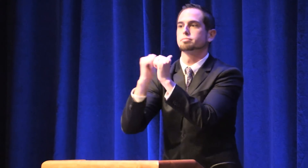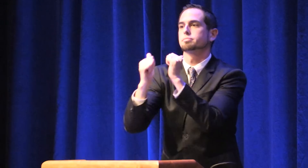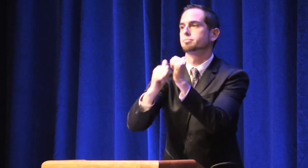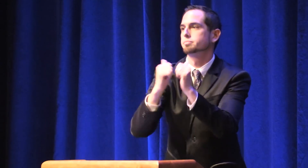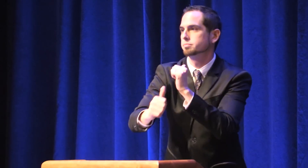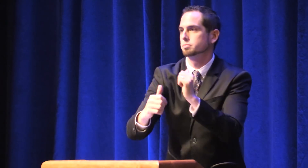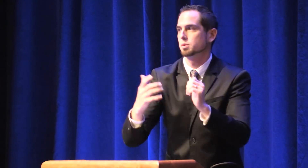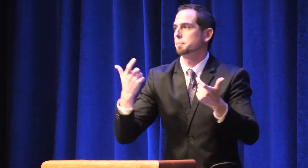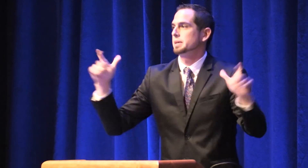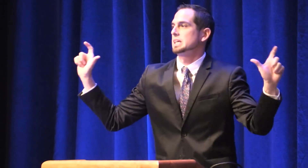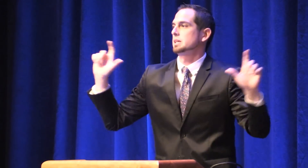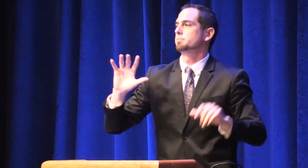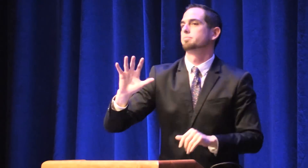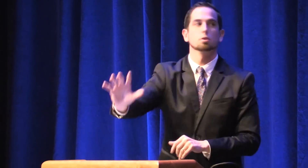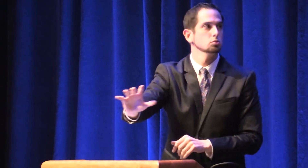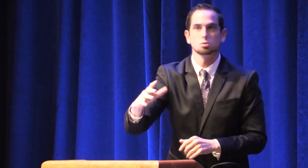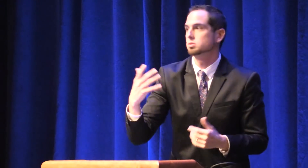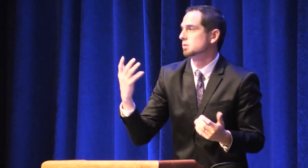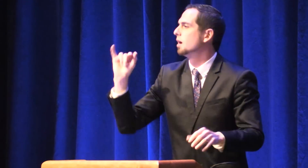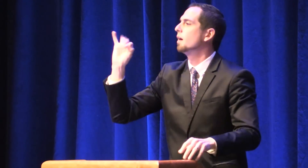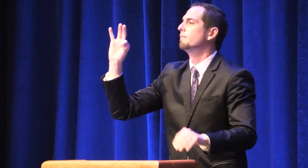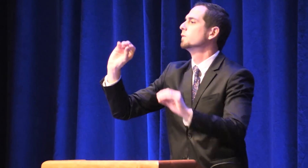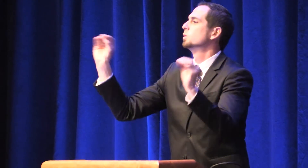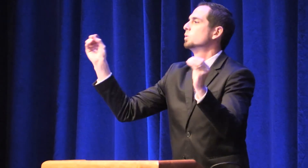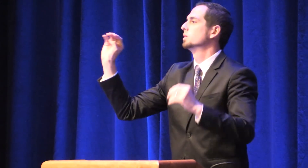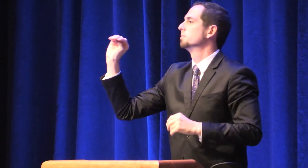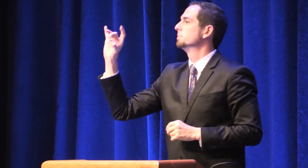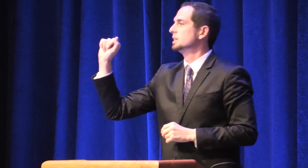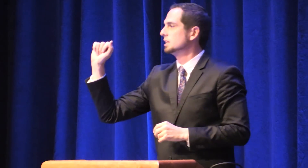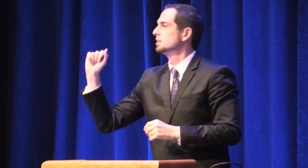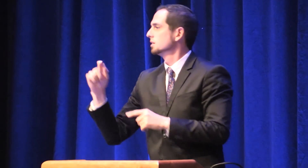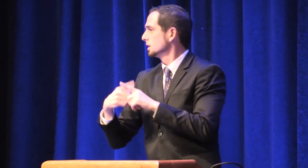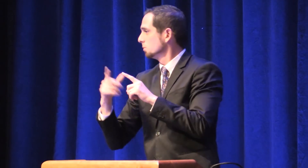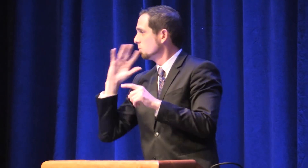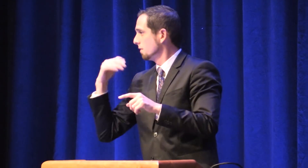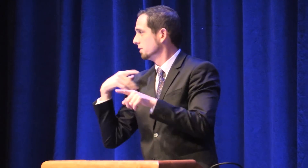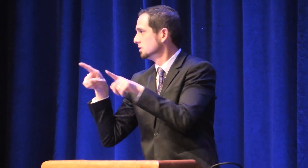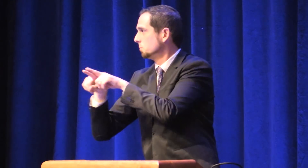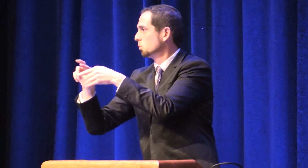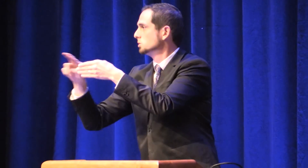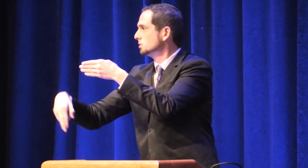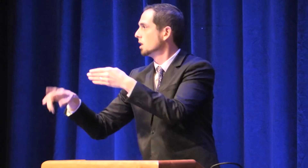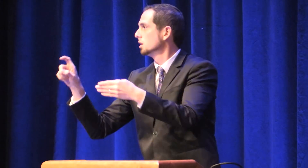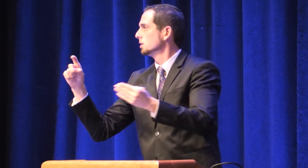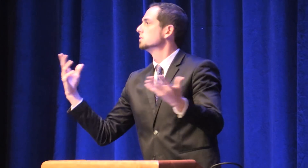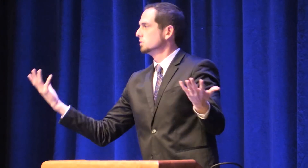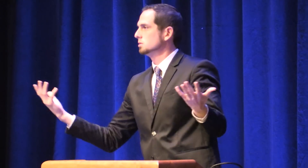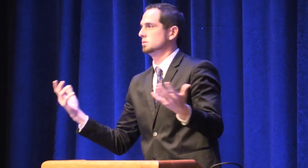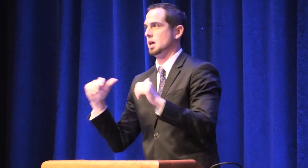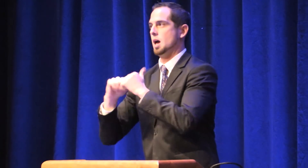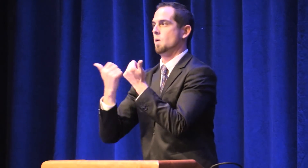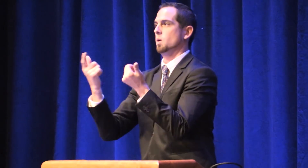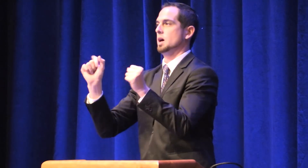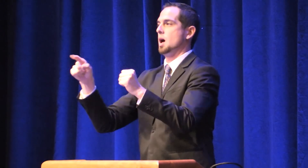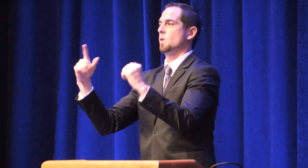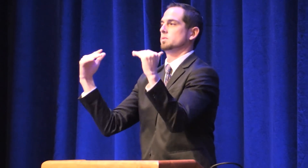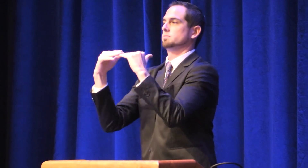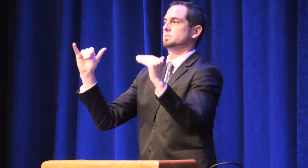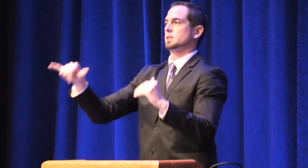was the momentum from DPN led to the ADA and a number of other laws that resulted in better access for